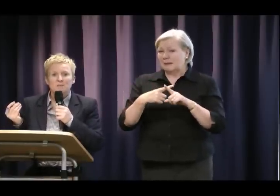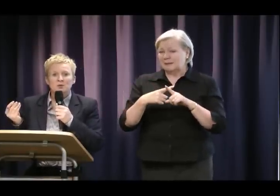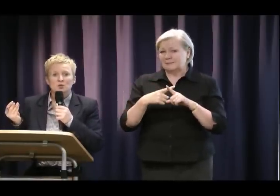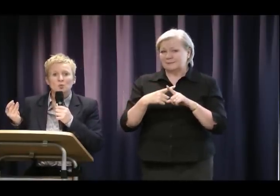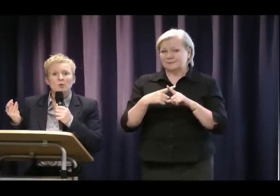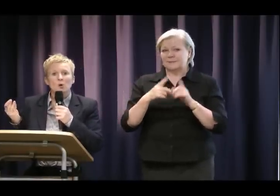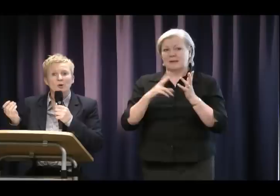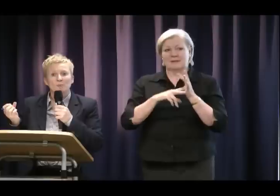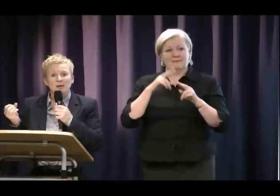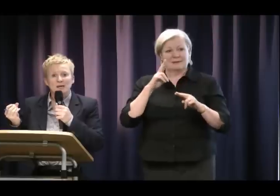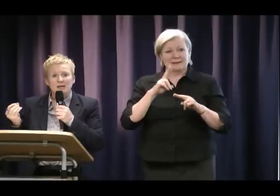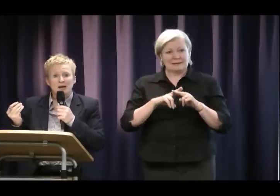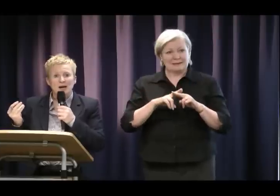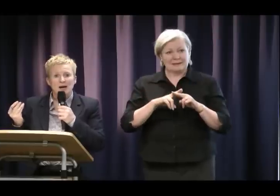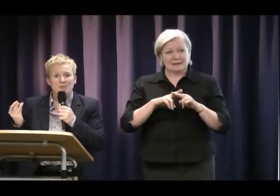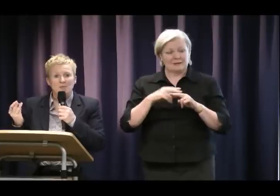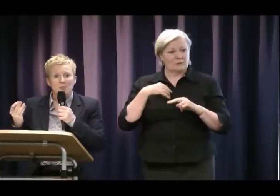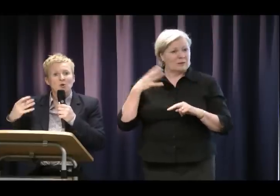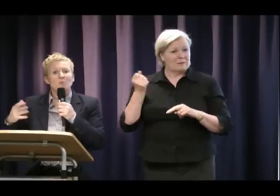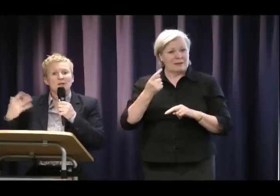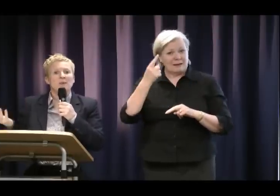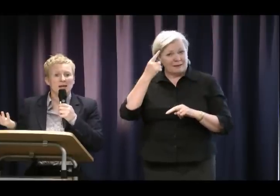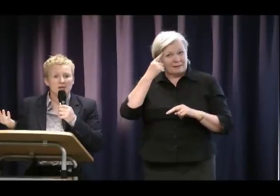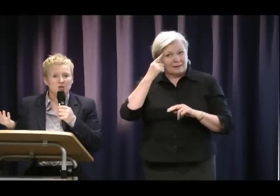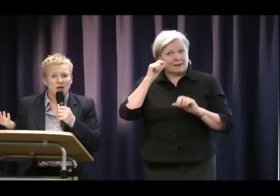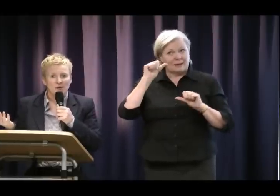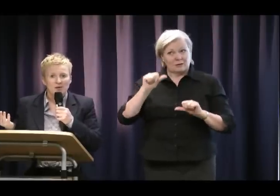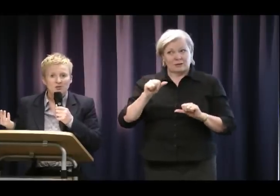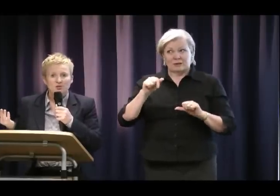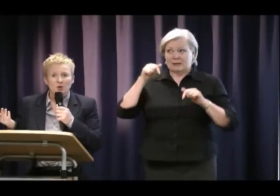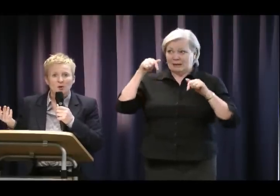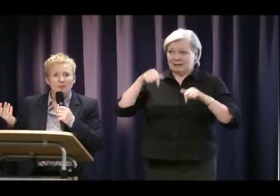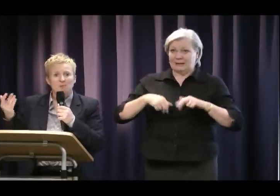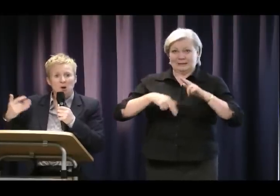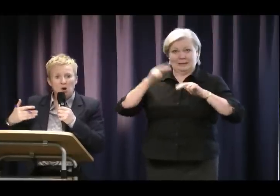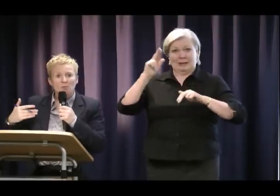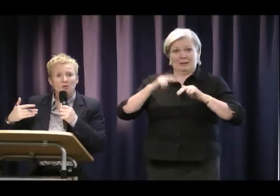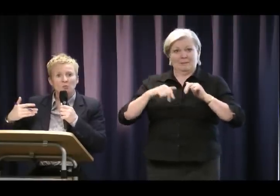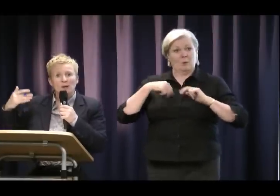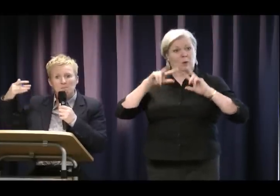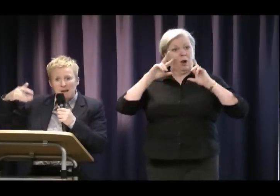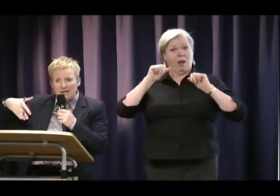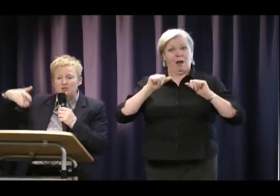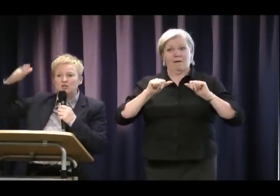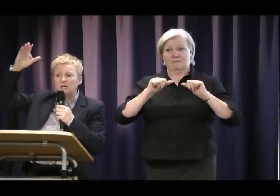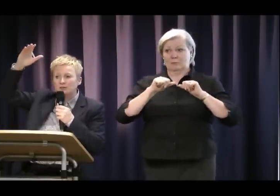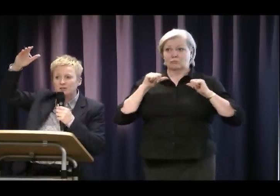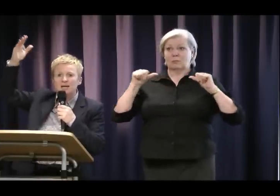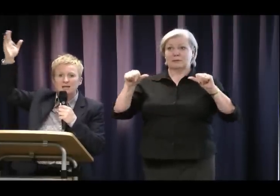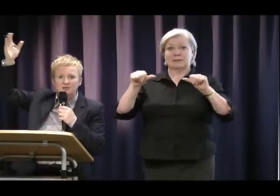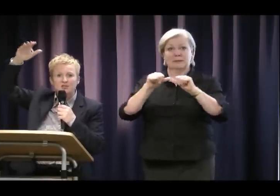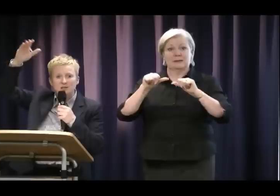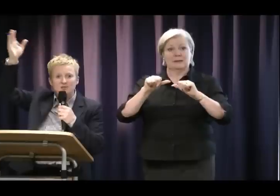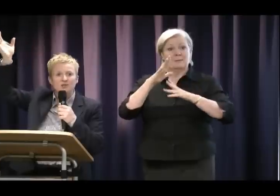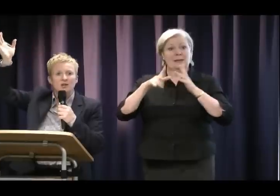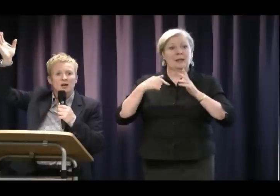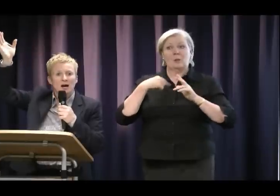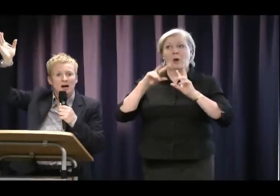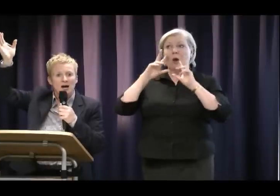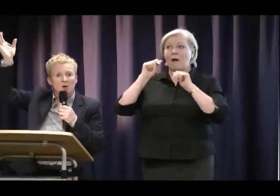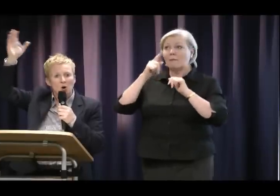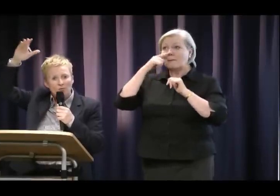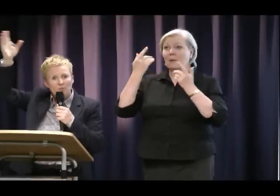is, do we want to be a property manager? So at the moment, we're managing the